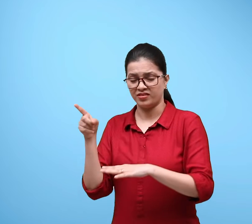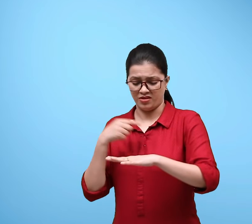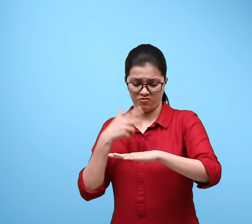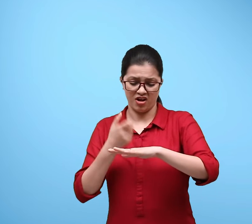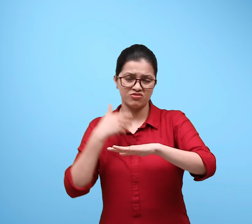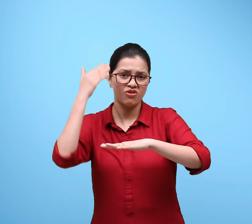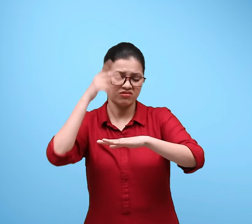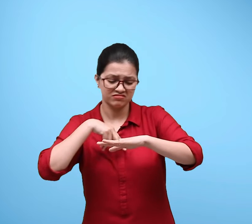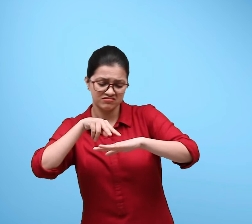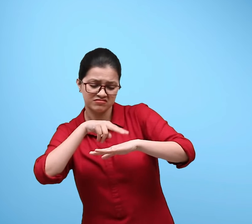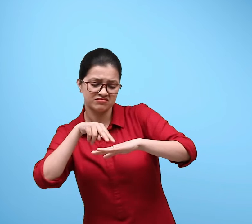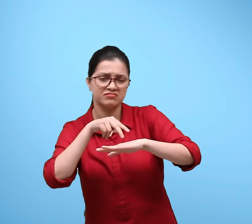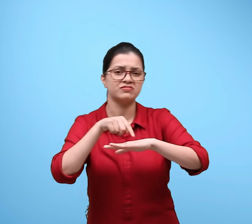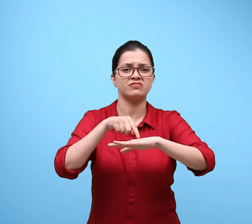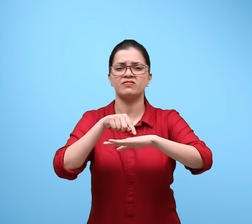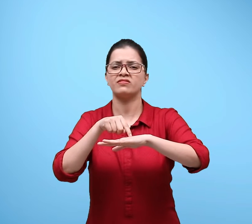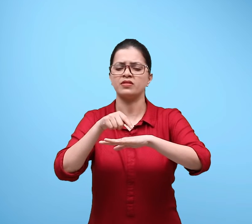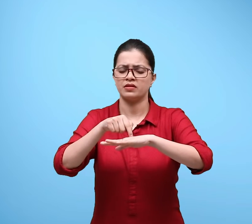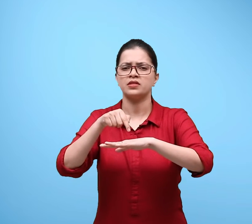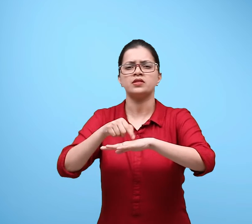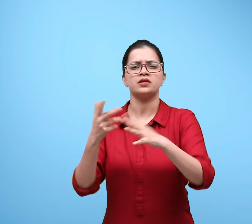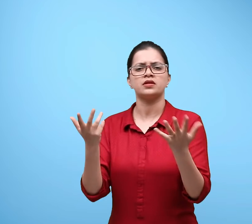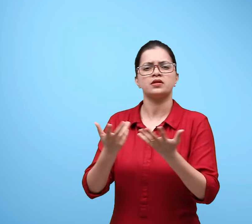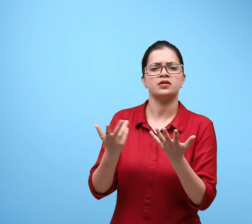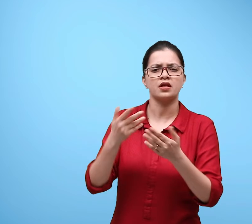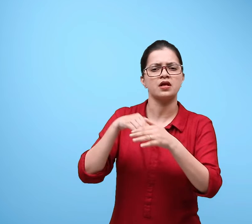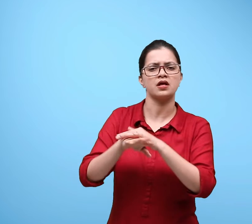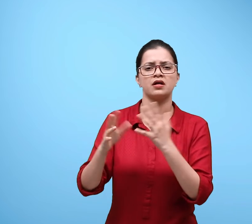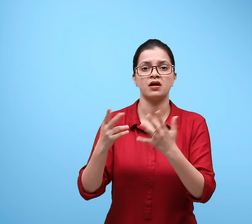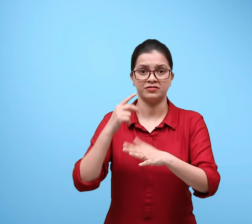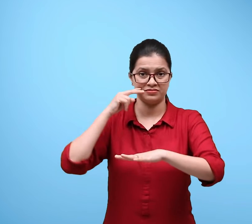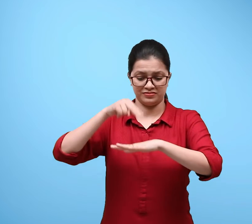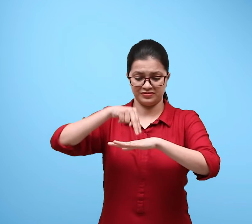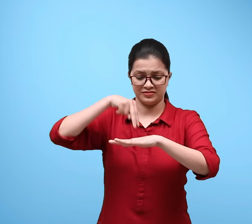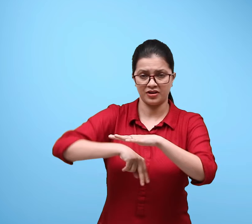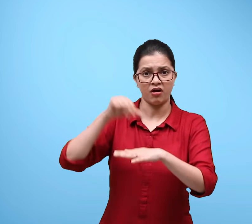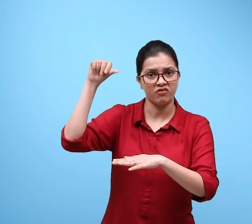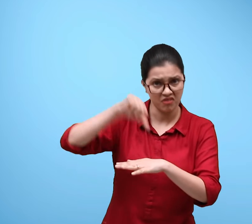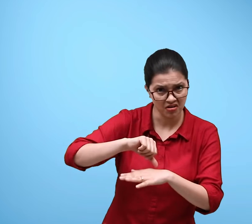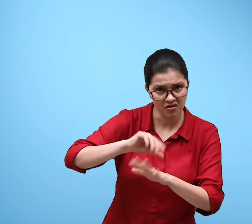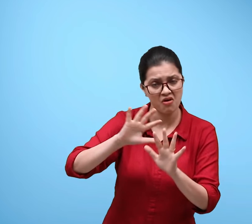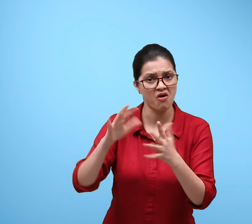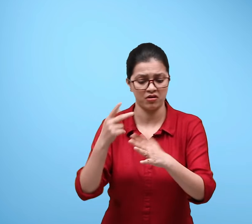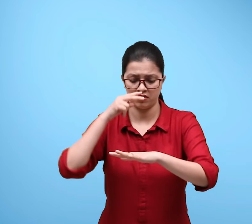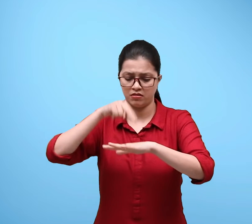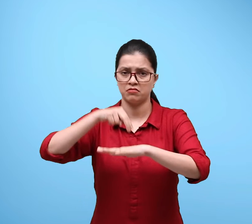She wants to know whether palm of your hand is opaque, transparent or translucent.